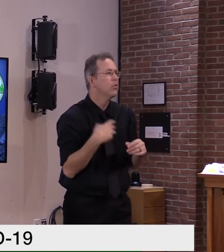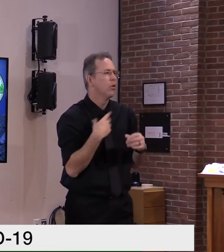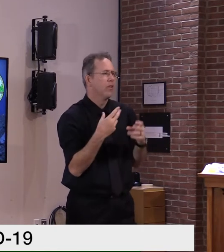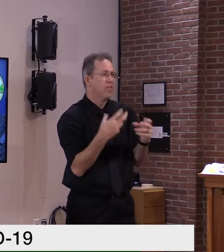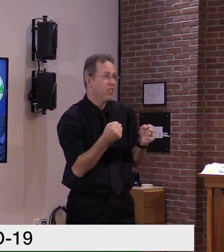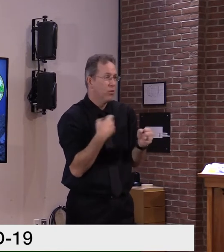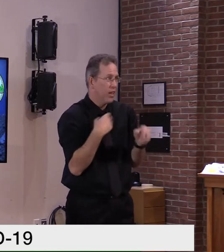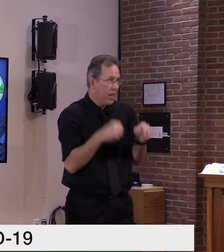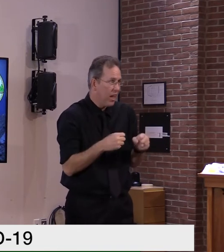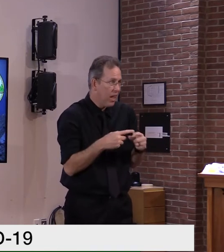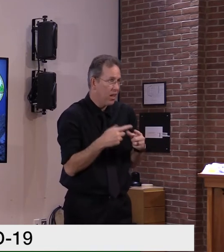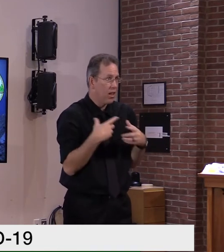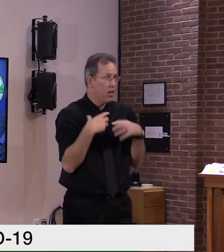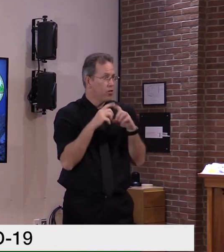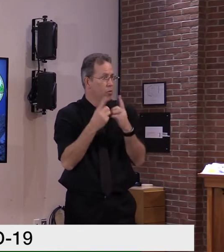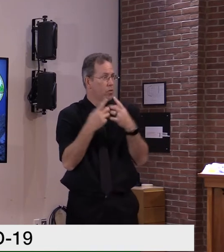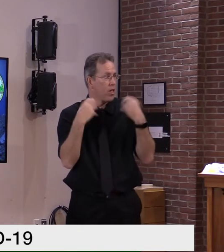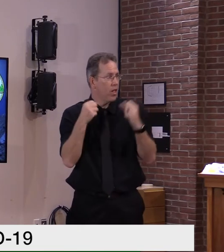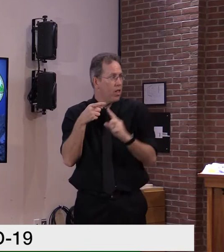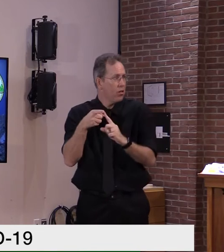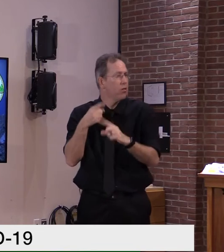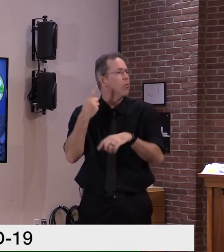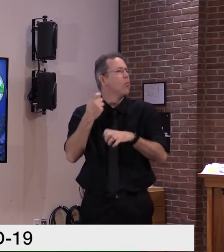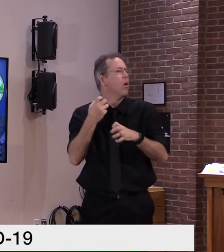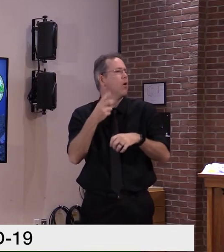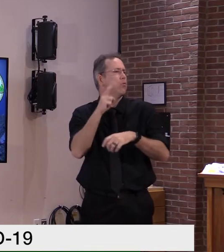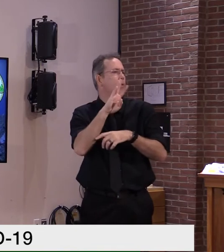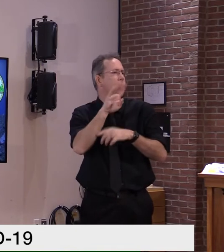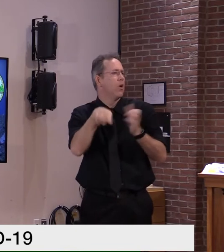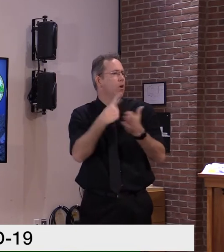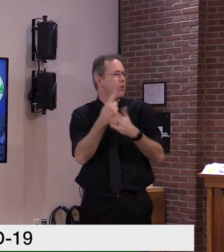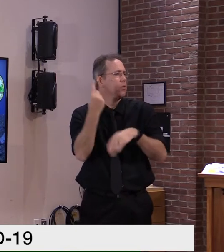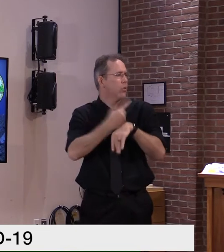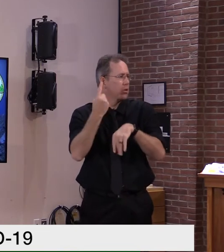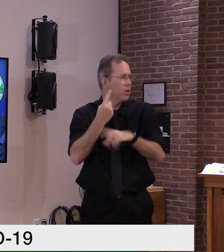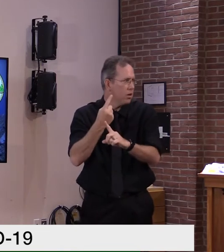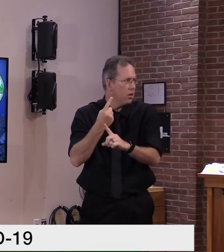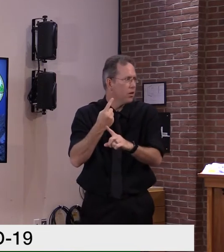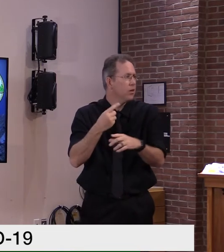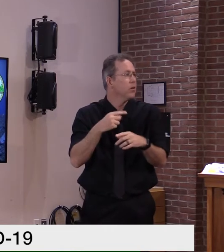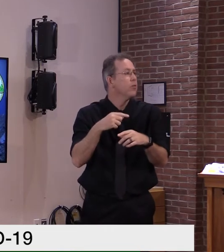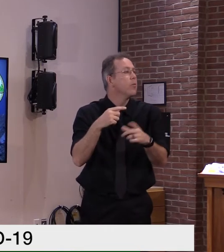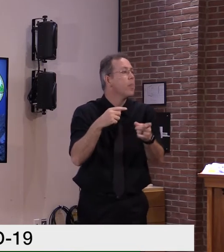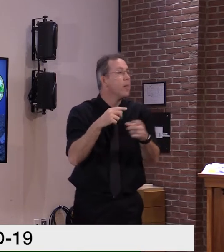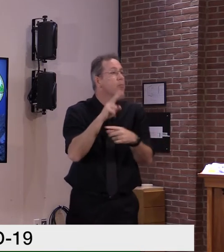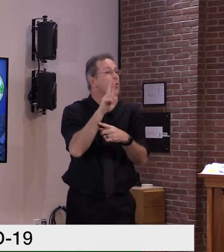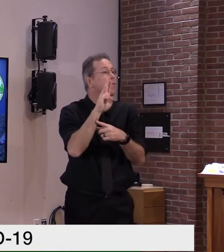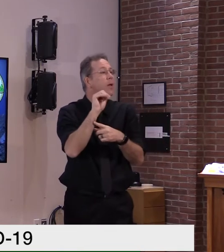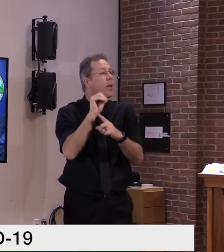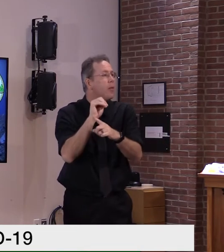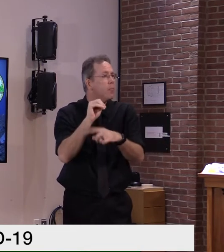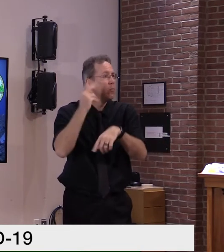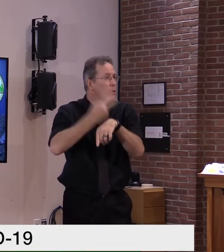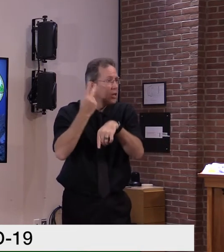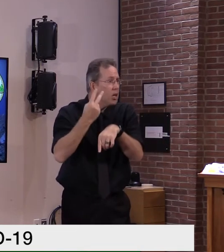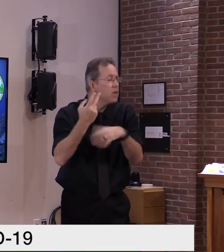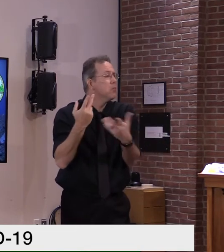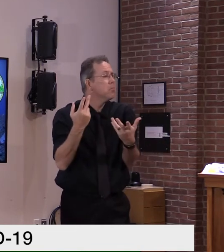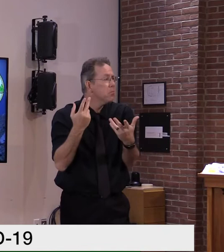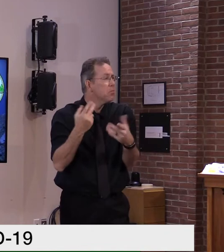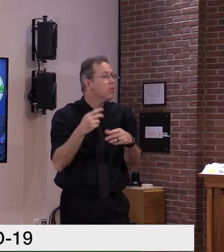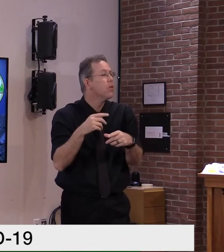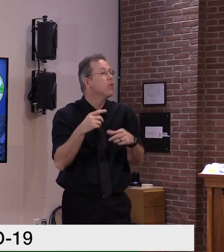is 1 day. Broad is 2 days, Dartmouth is 2 days, and then it goes, Rutland is 1 day, Rutland Medical